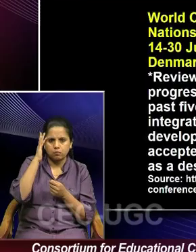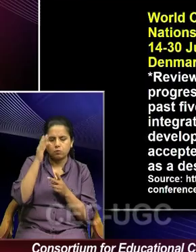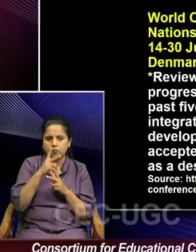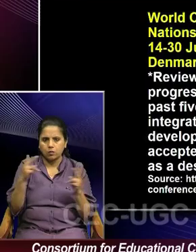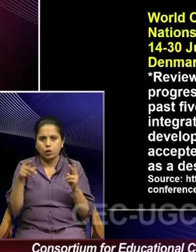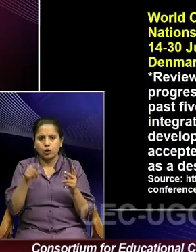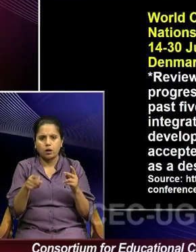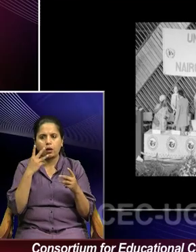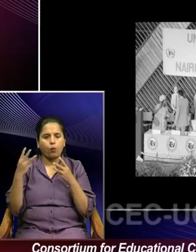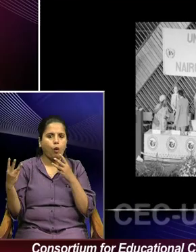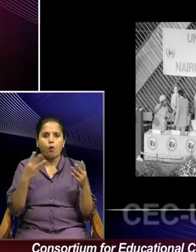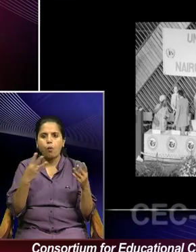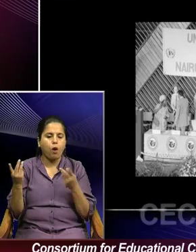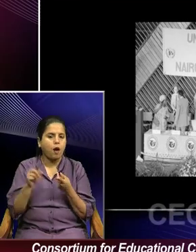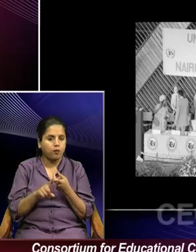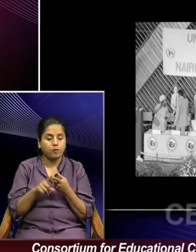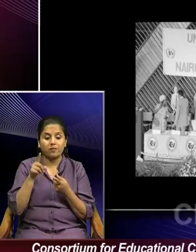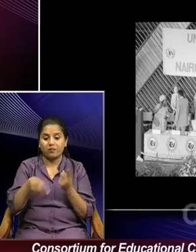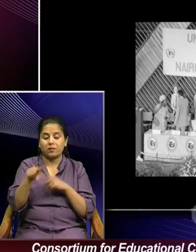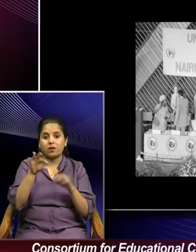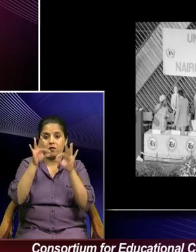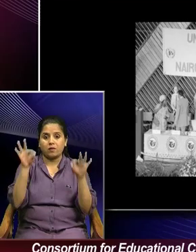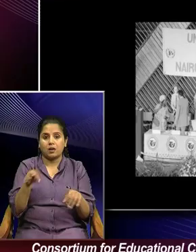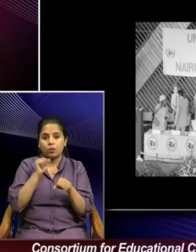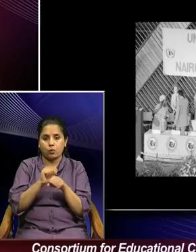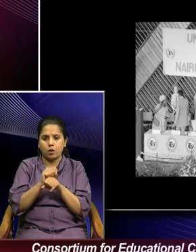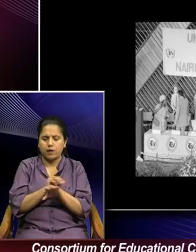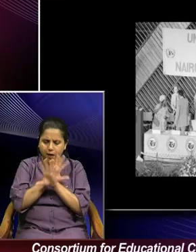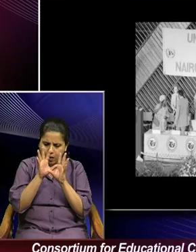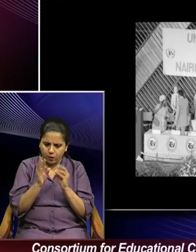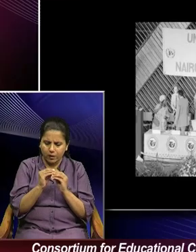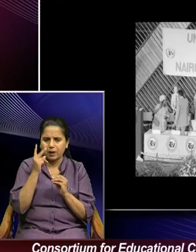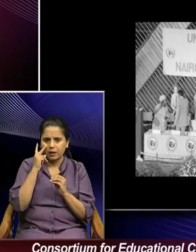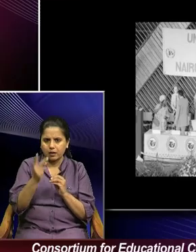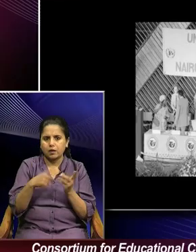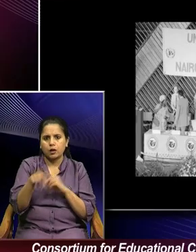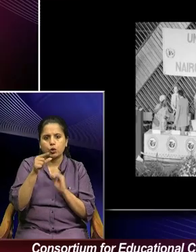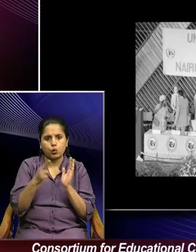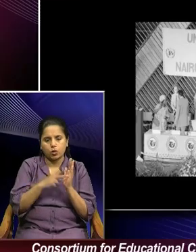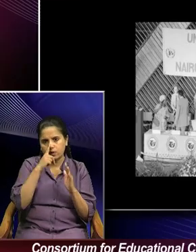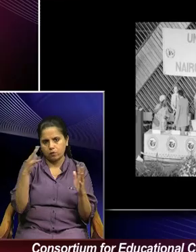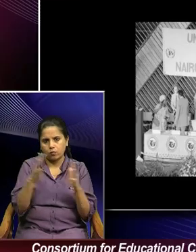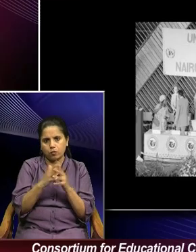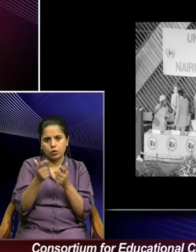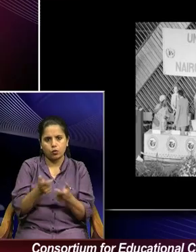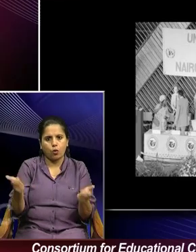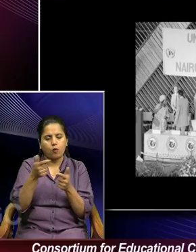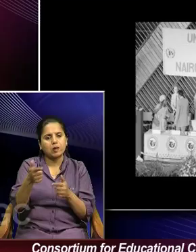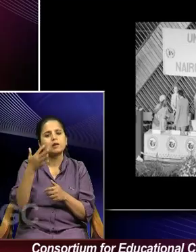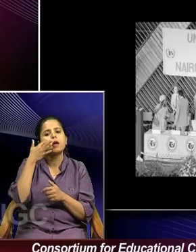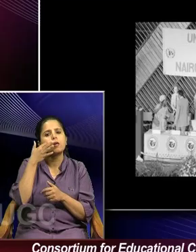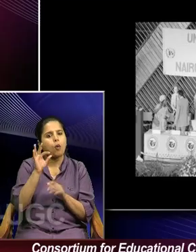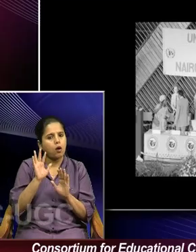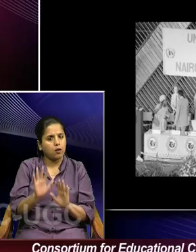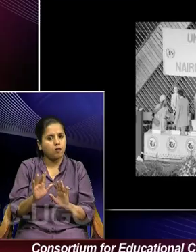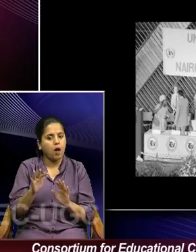of the Cold War. In this framework, all of this UN Women Conference becomes important, that how